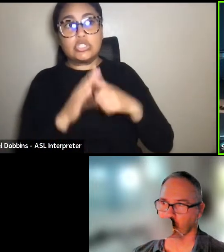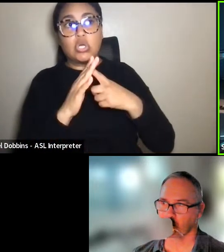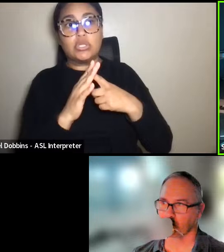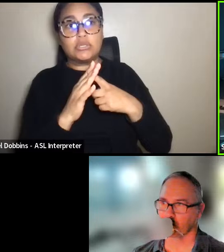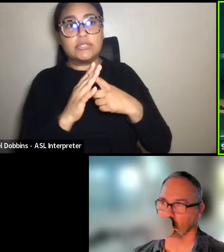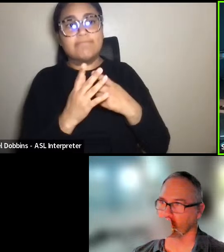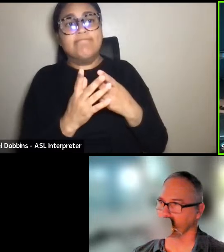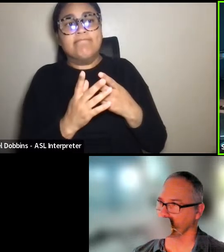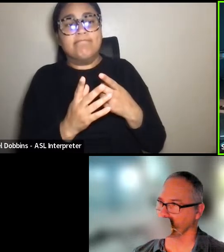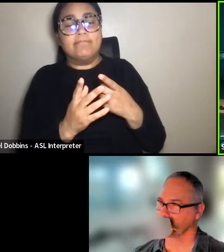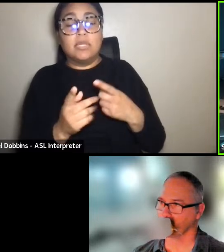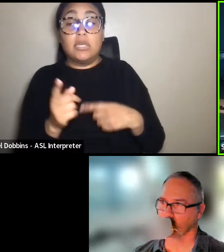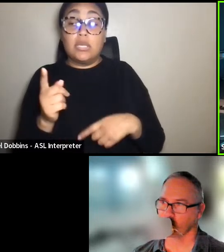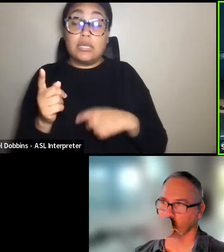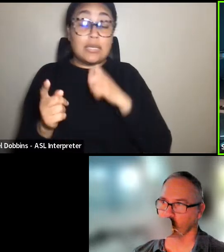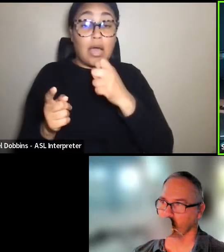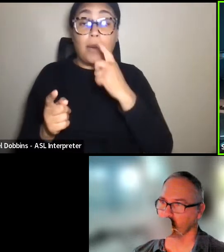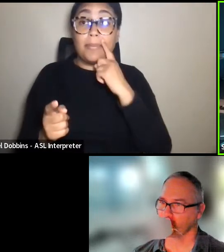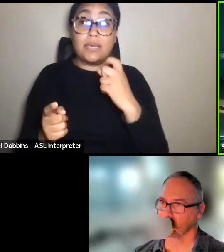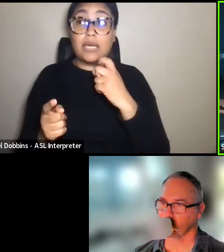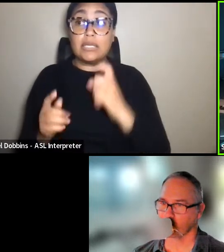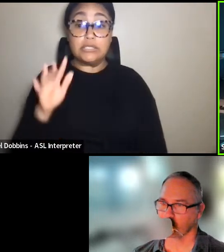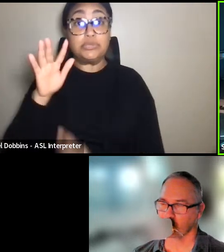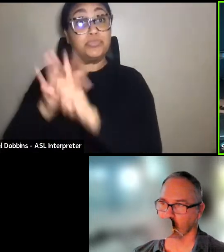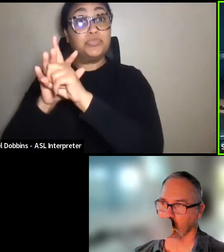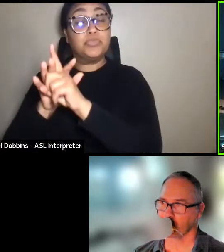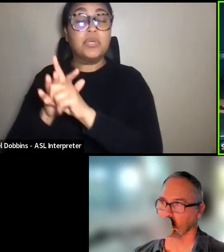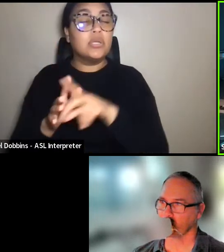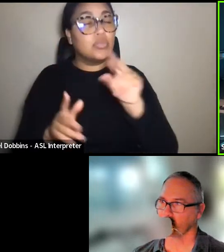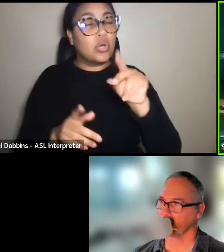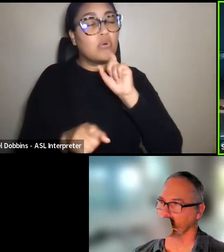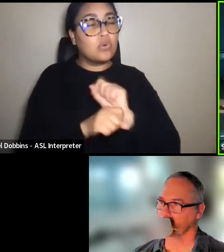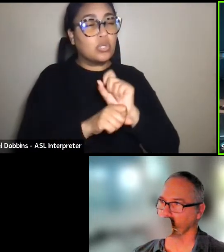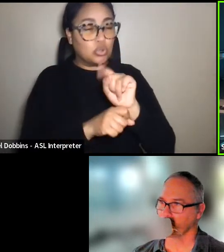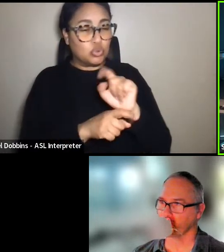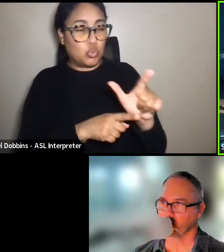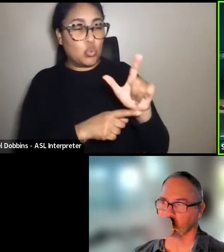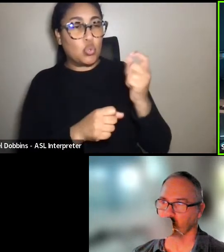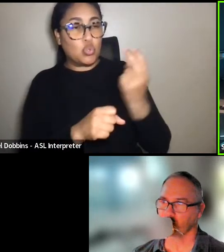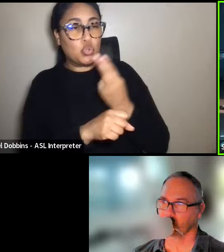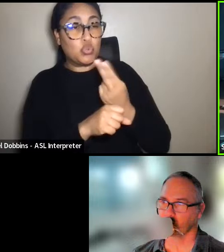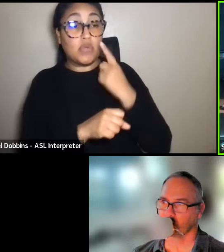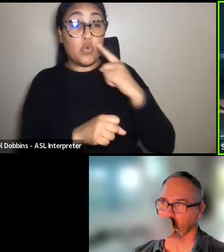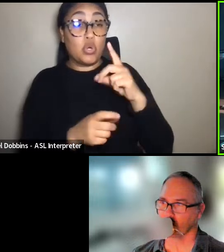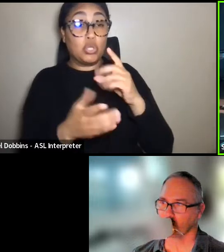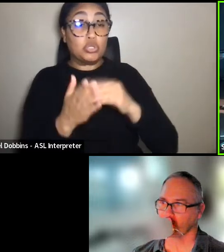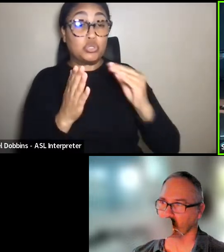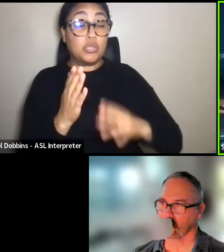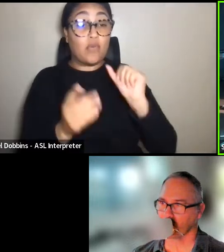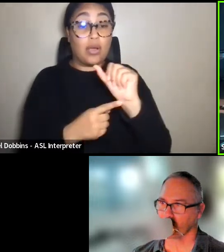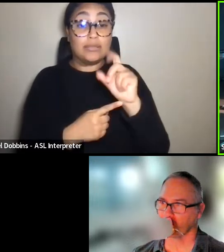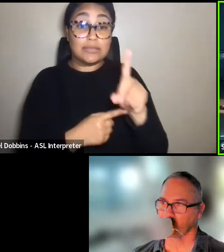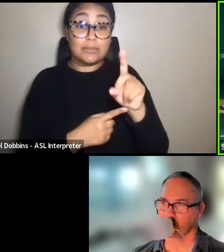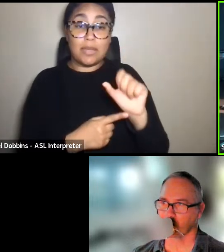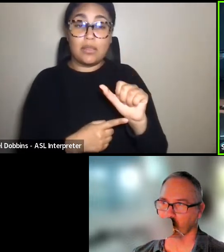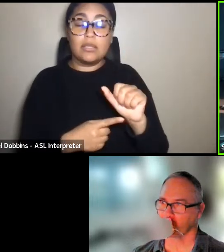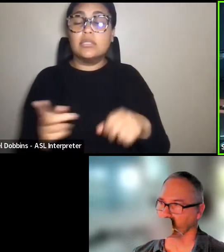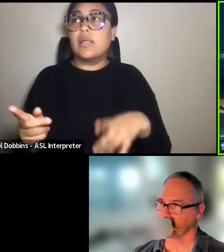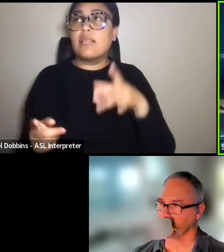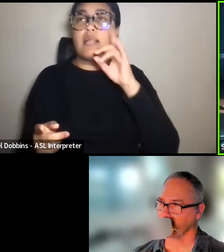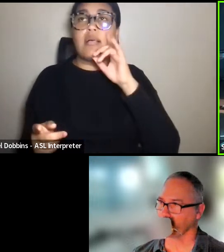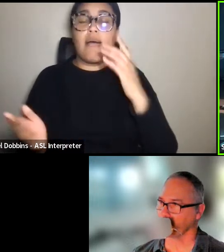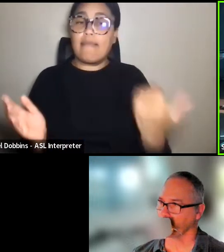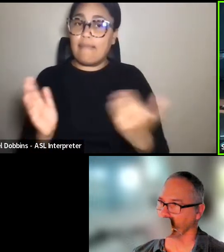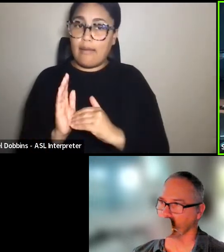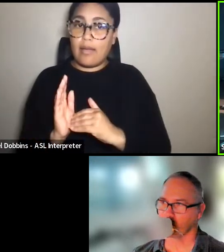think also about interventions. I think and this is again about students with disabilities. We often think we take, again,